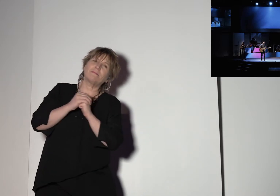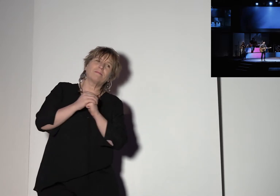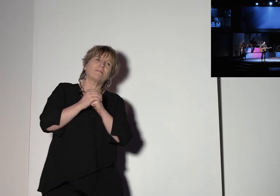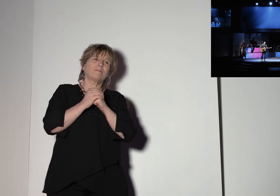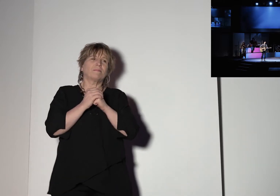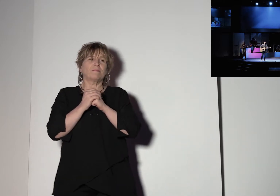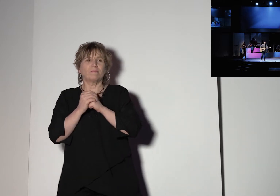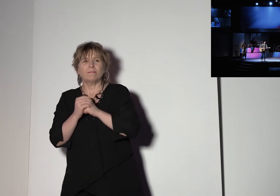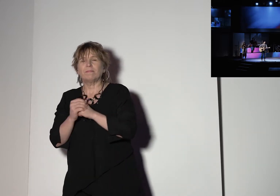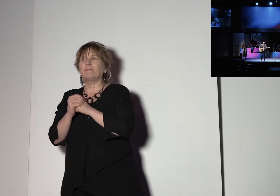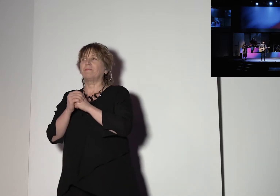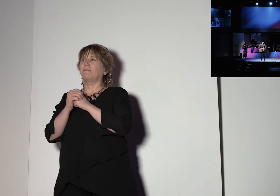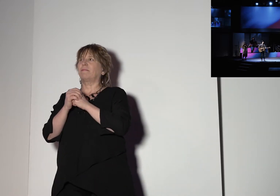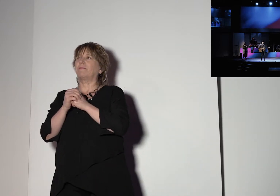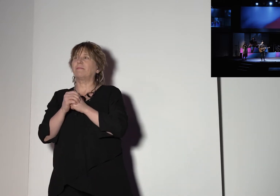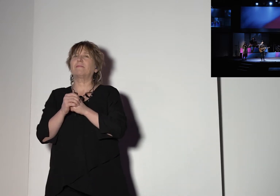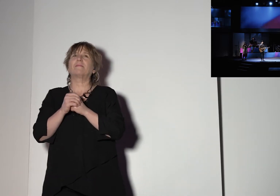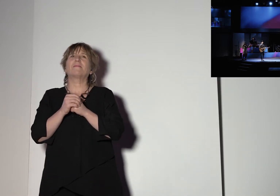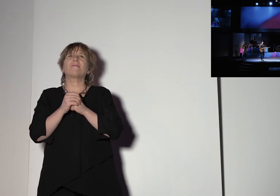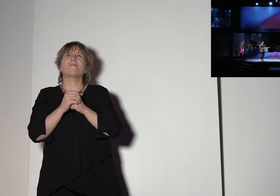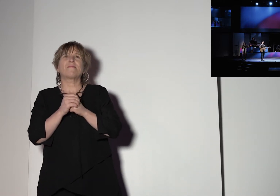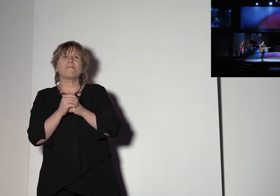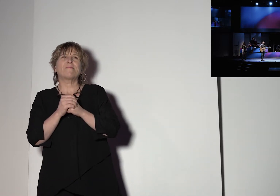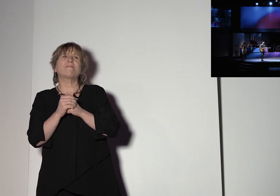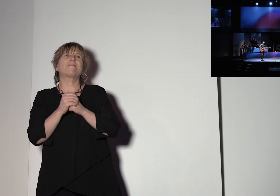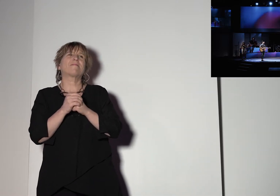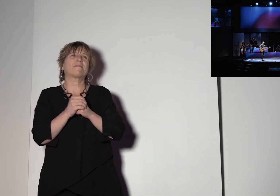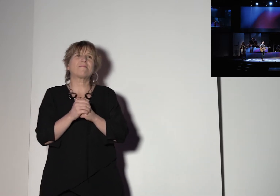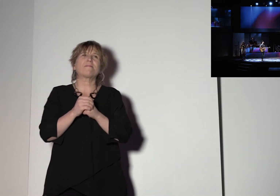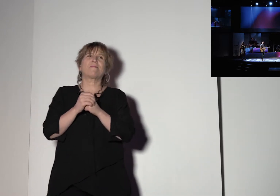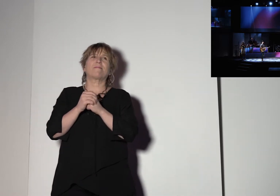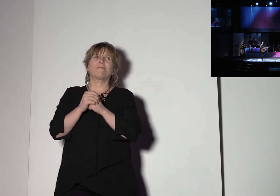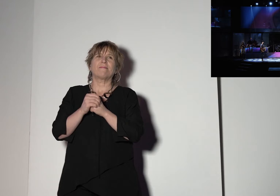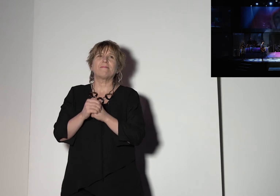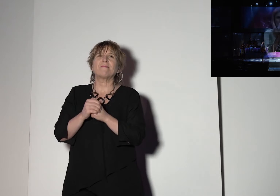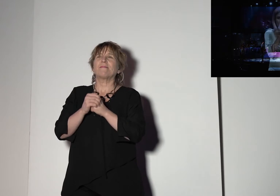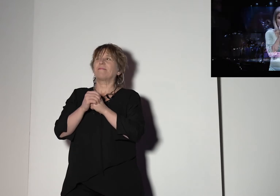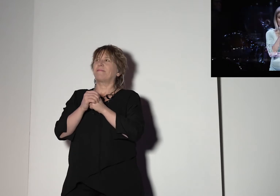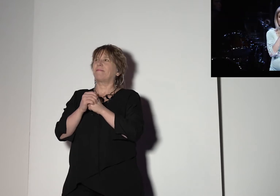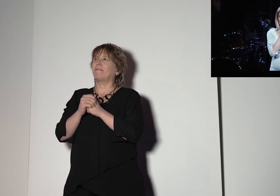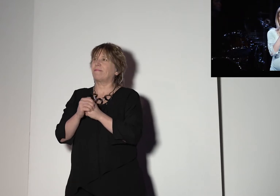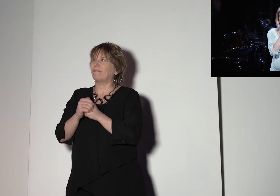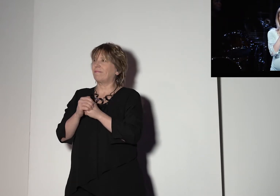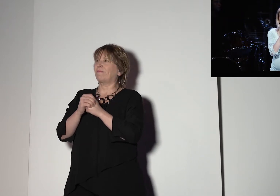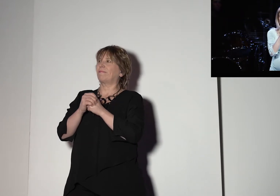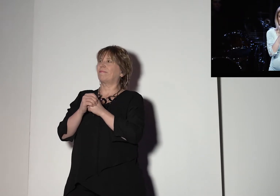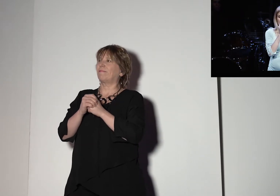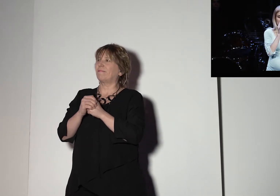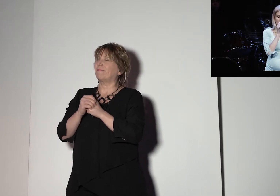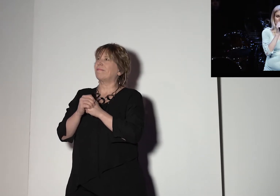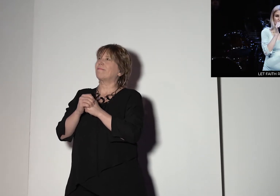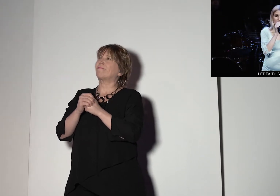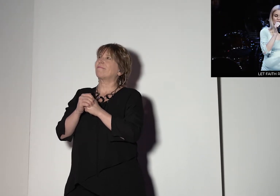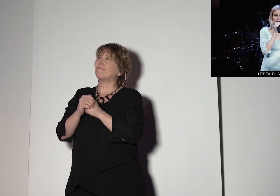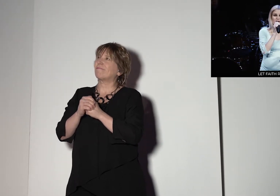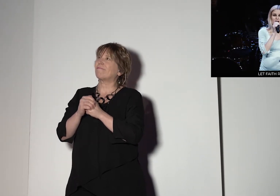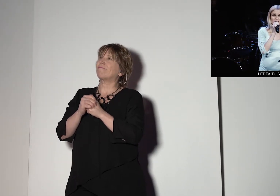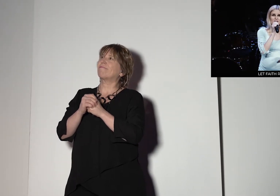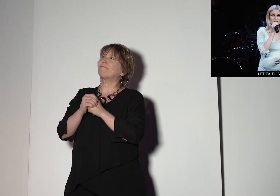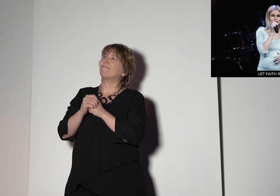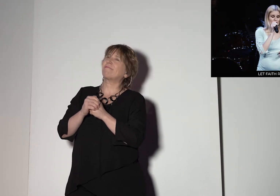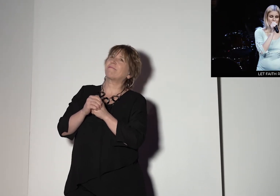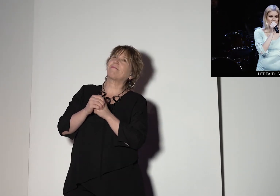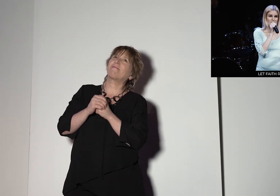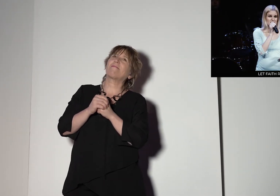Let faith rise up, oh heart, believe. Let